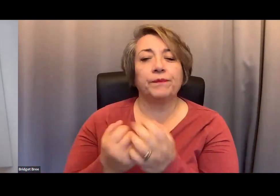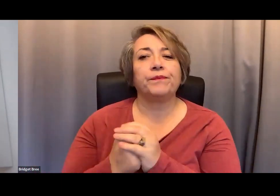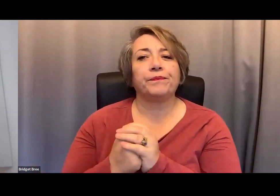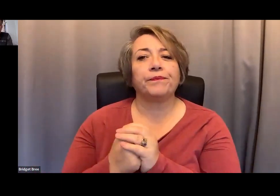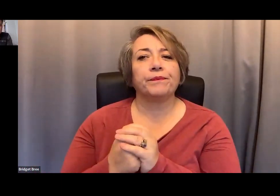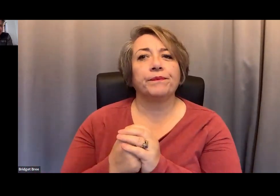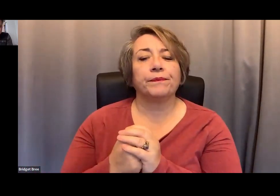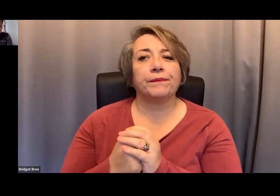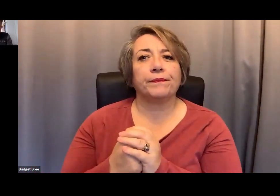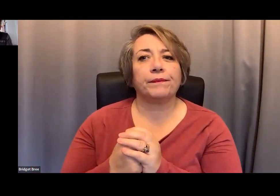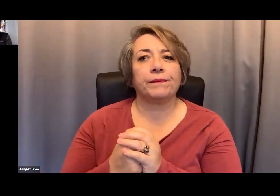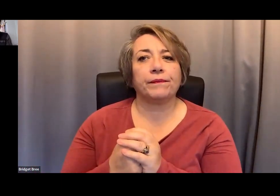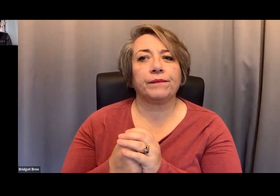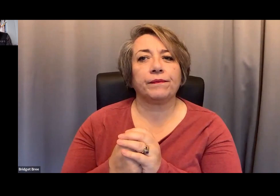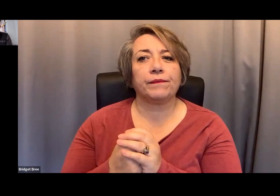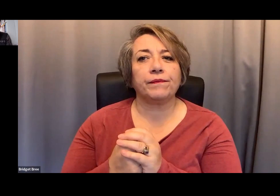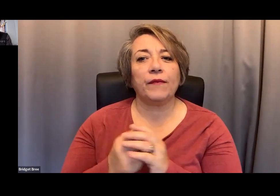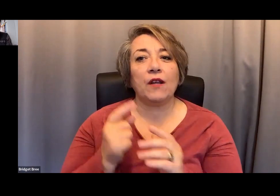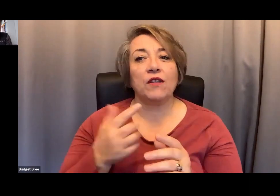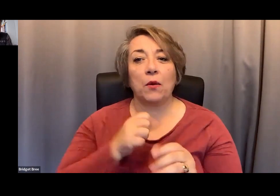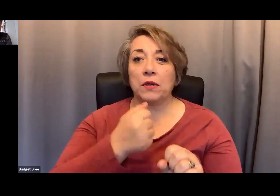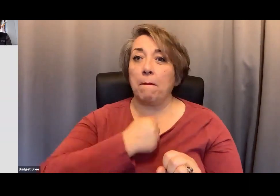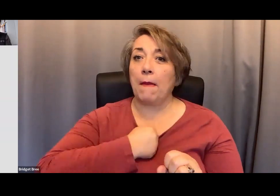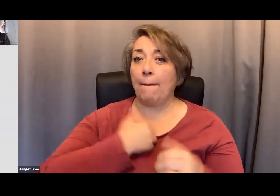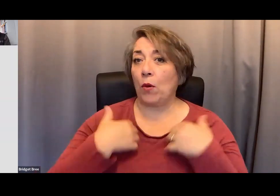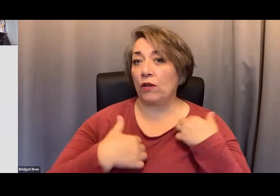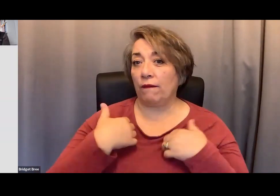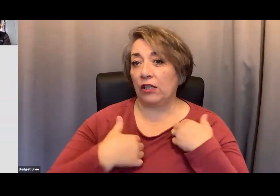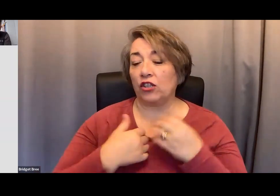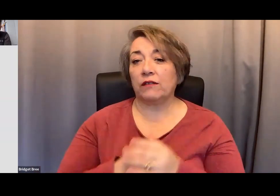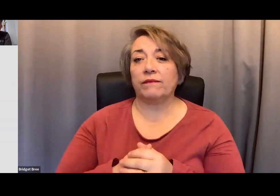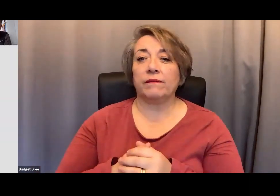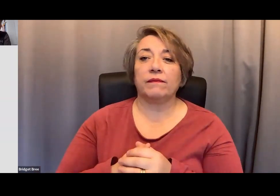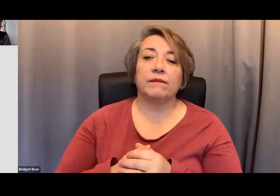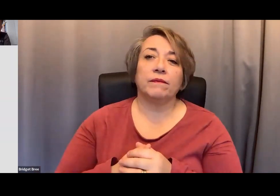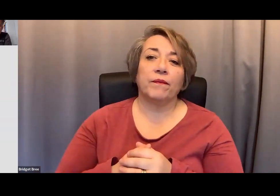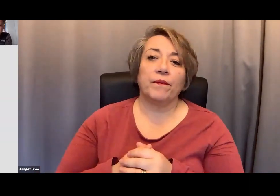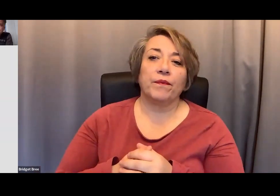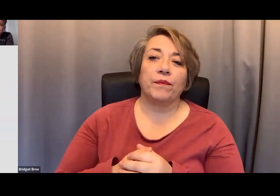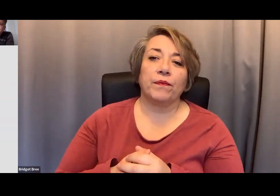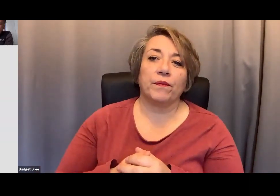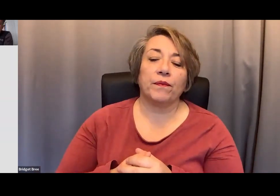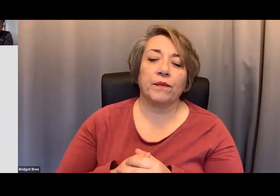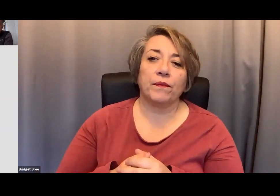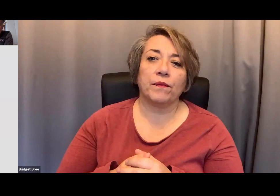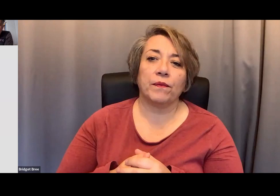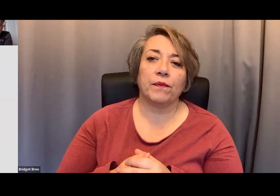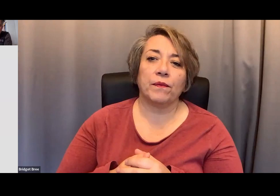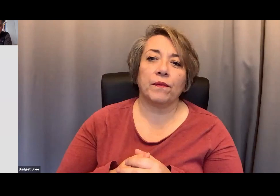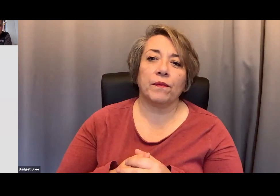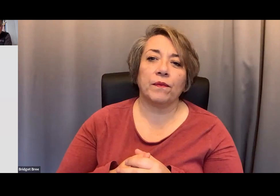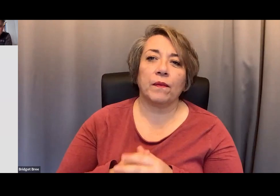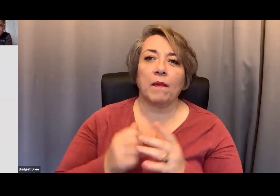was the motivation for me. I will do these slides